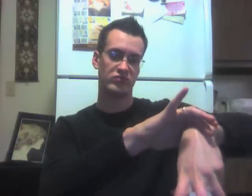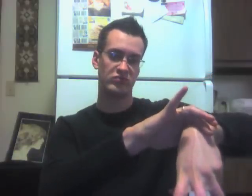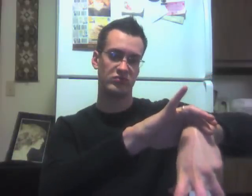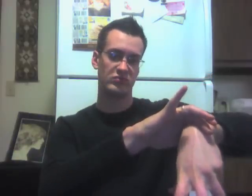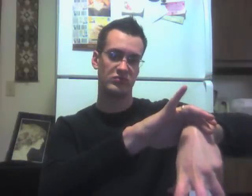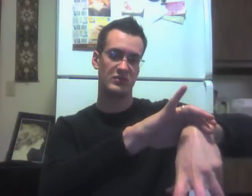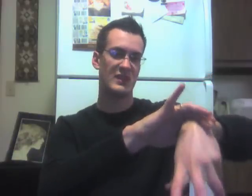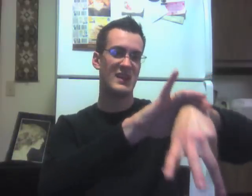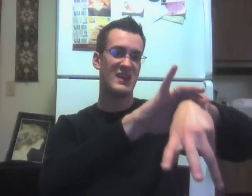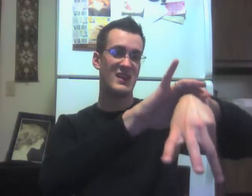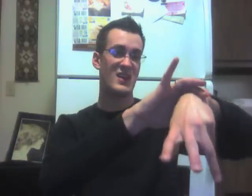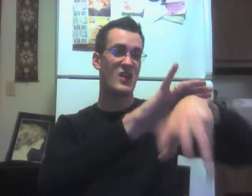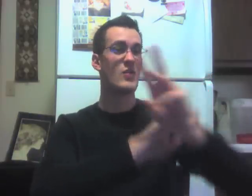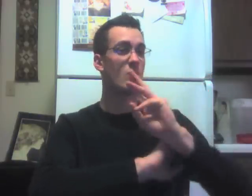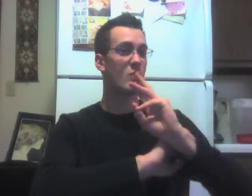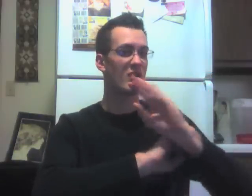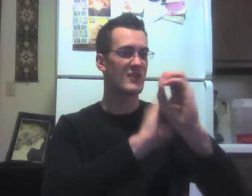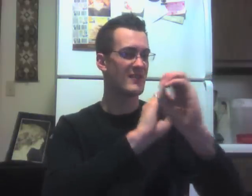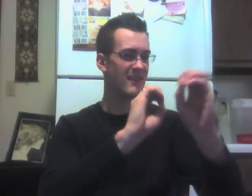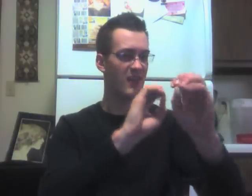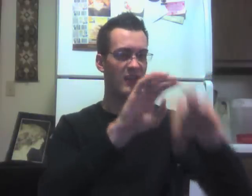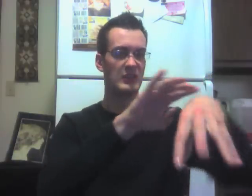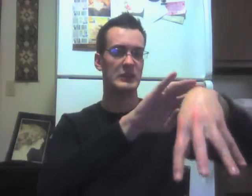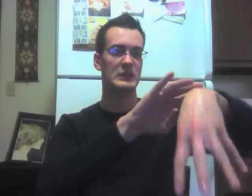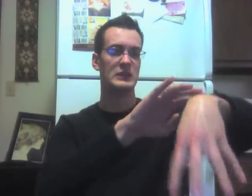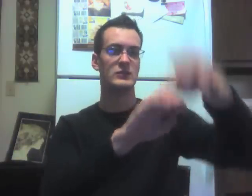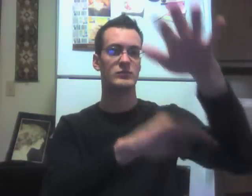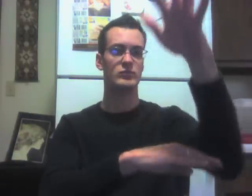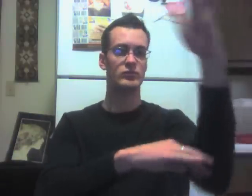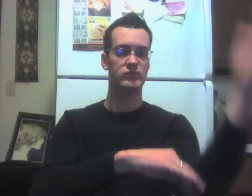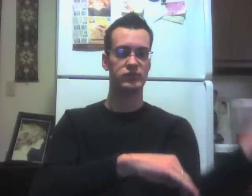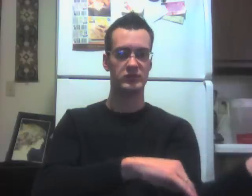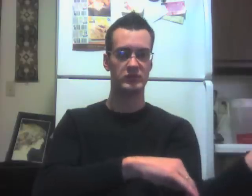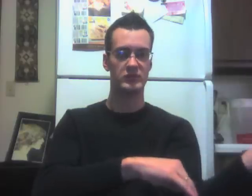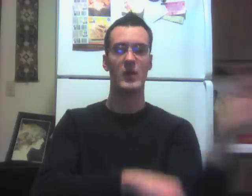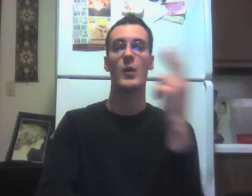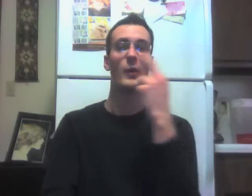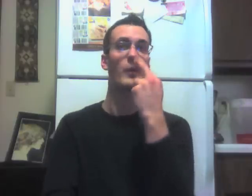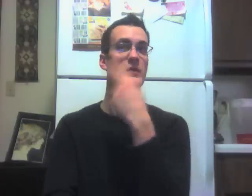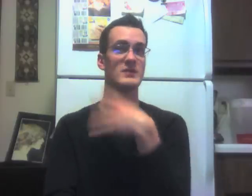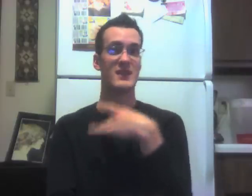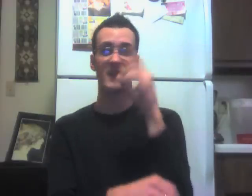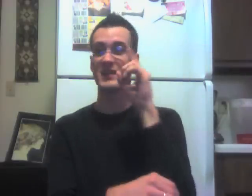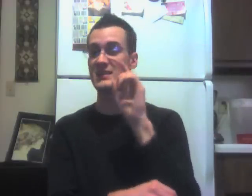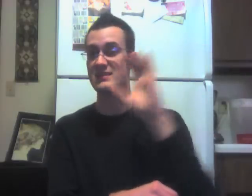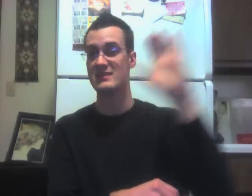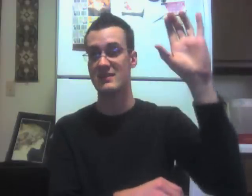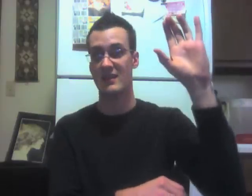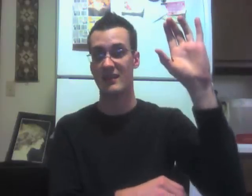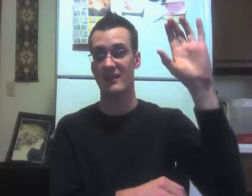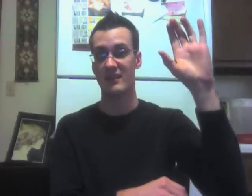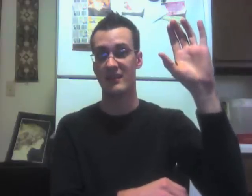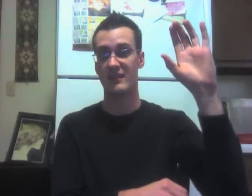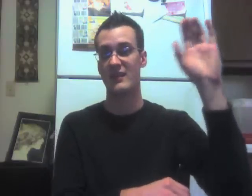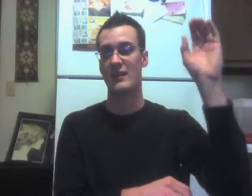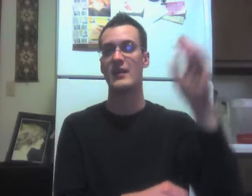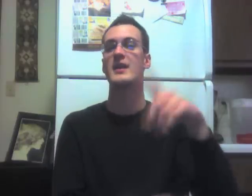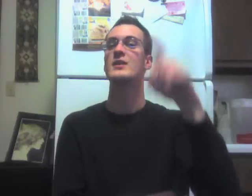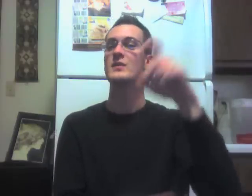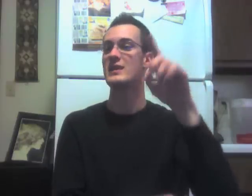sunny location as roses like the sun. If you do not have the right soil in your garden area, it will be necessary for